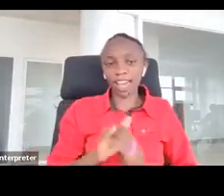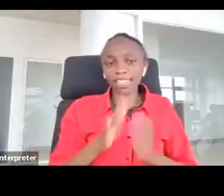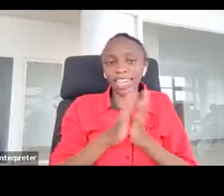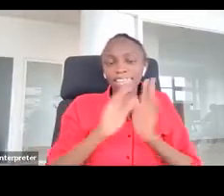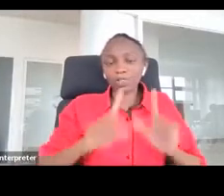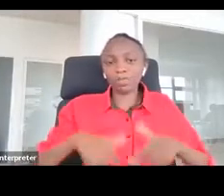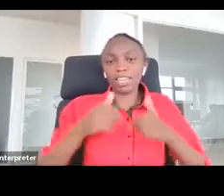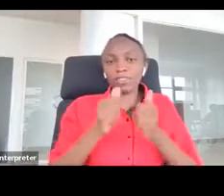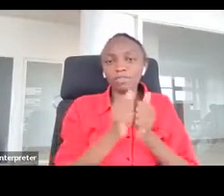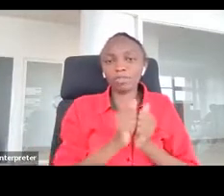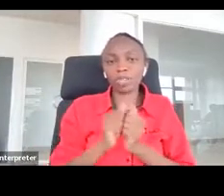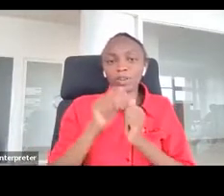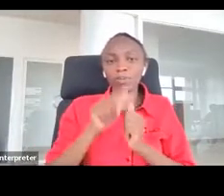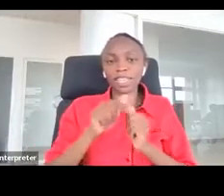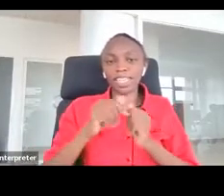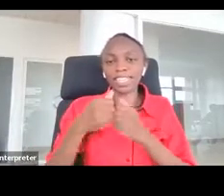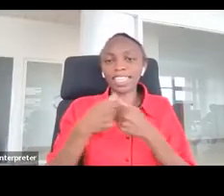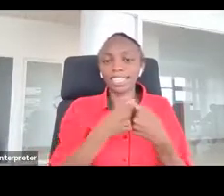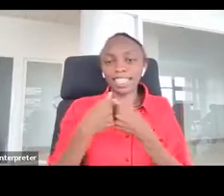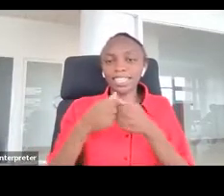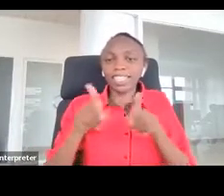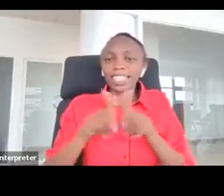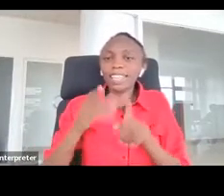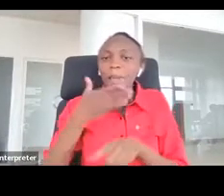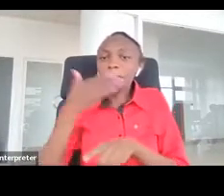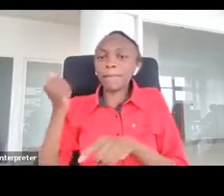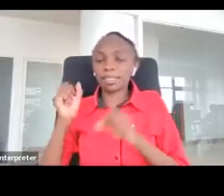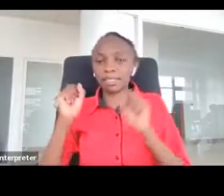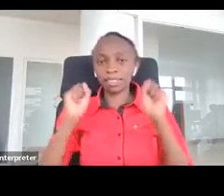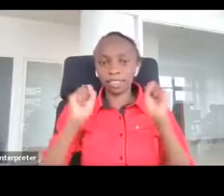challenges as best we could."